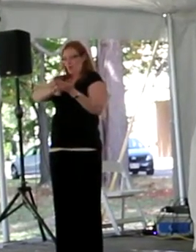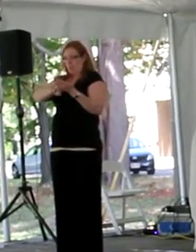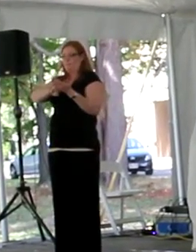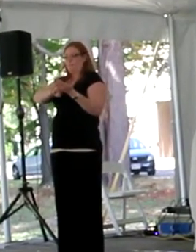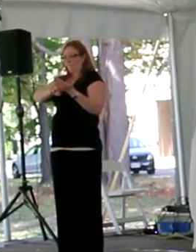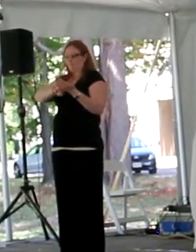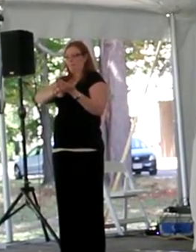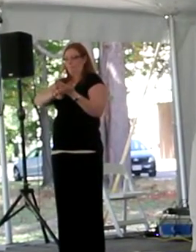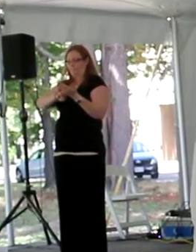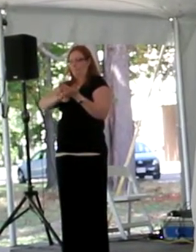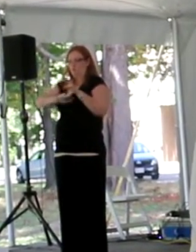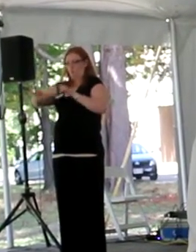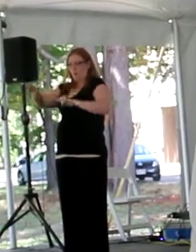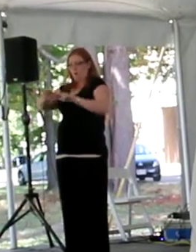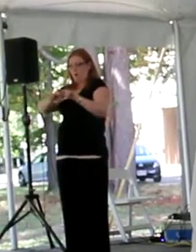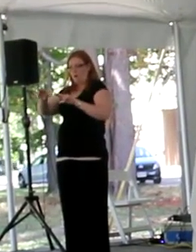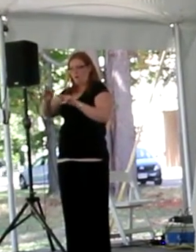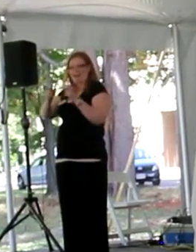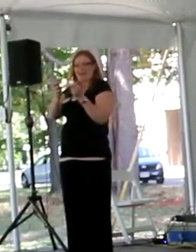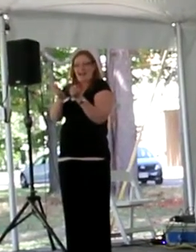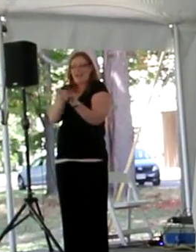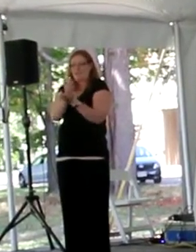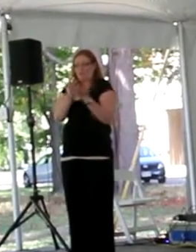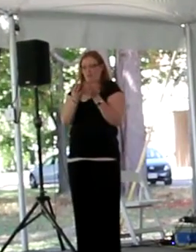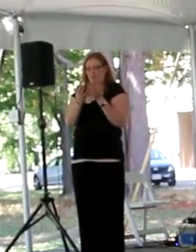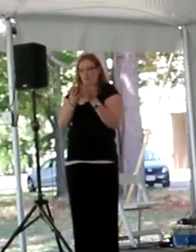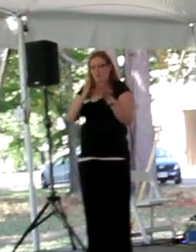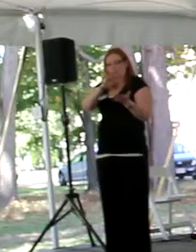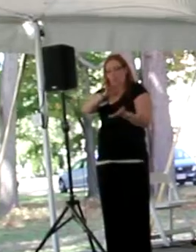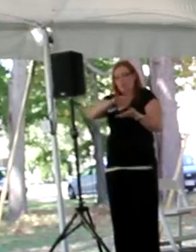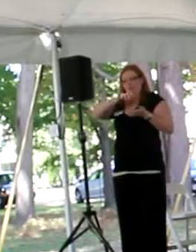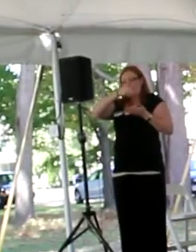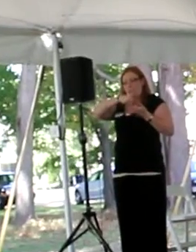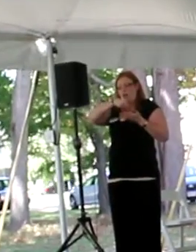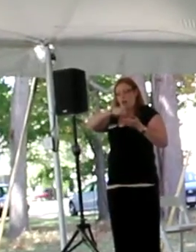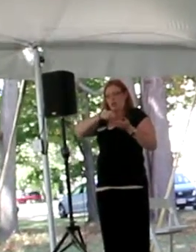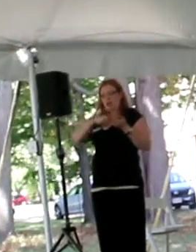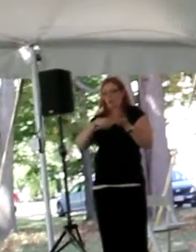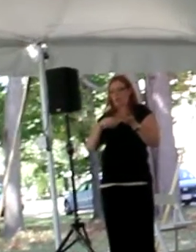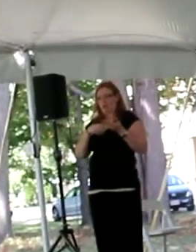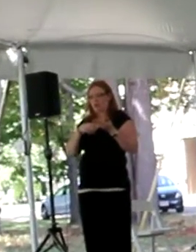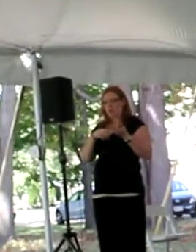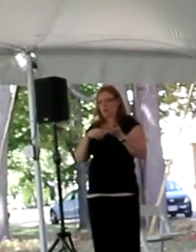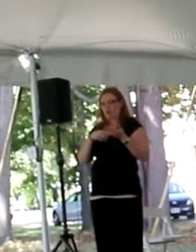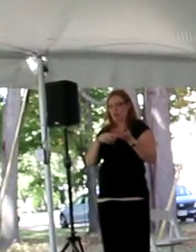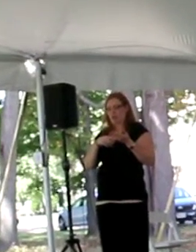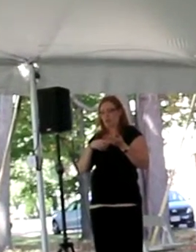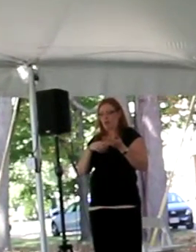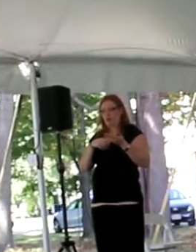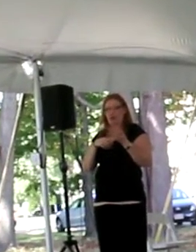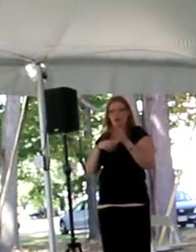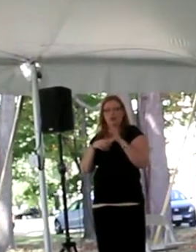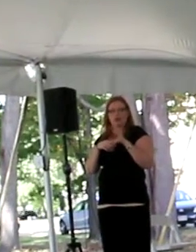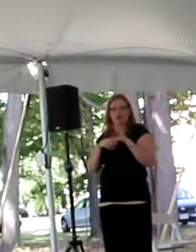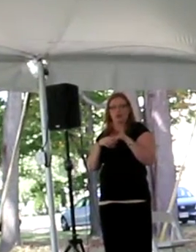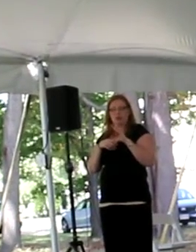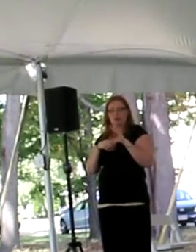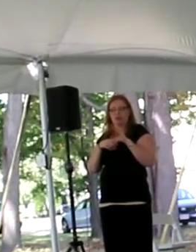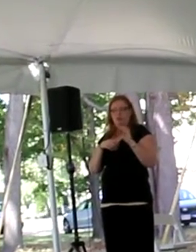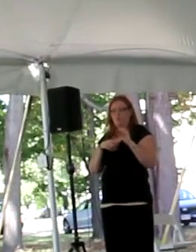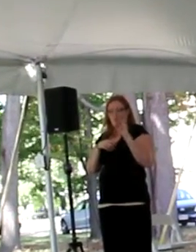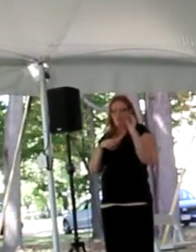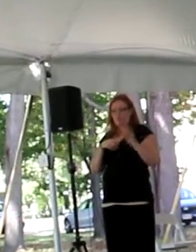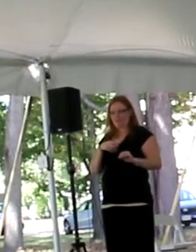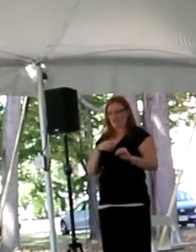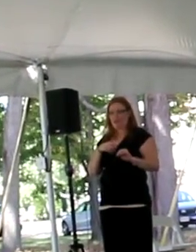the walk for hearing. And everything, out of all the money they raise, they take back that 40% to use for their